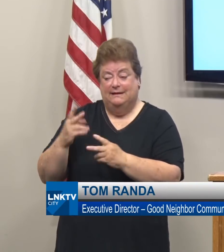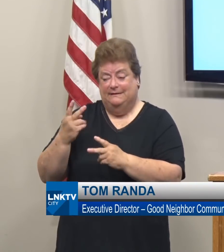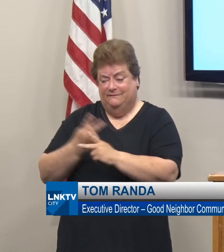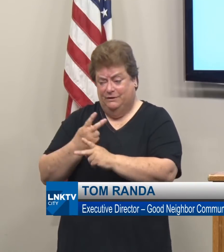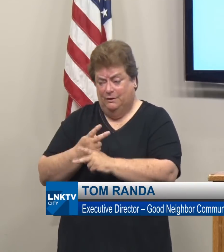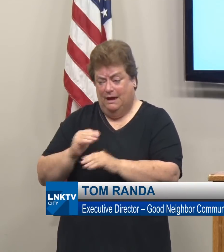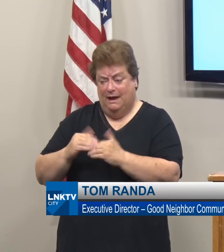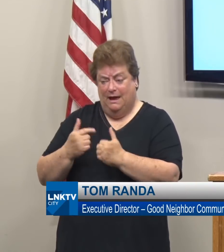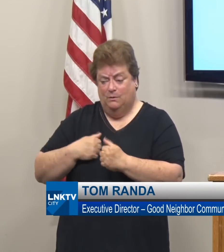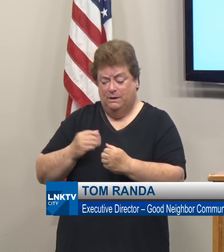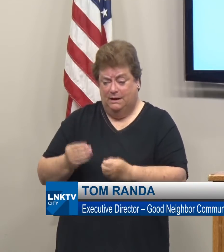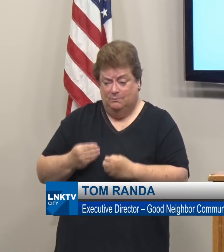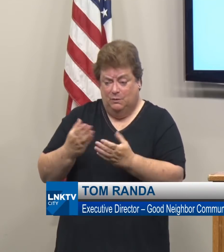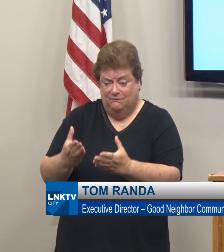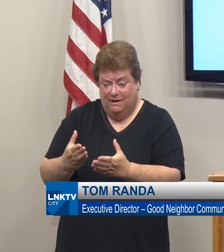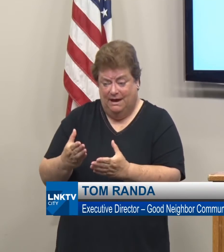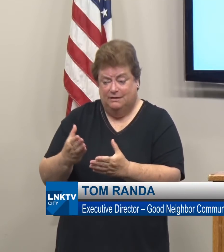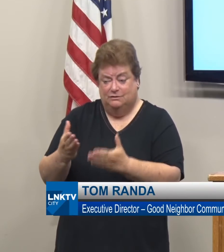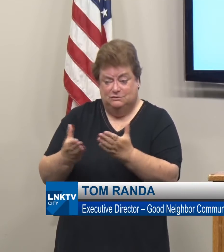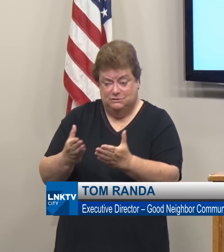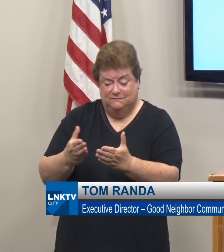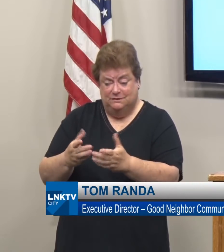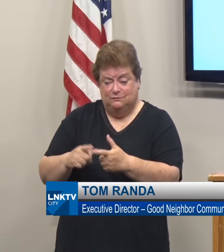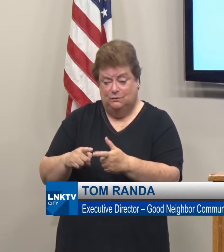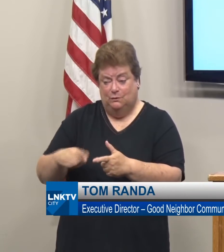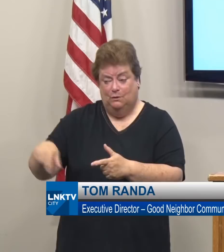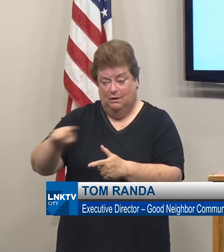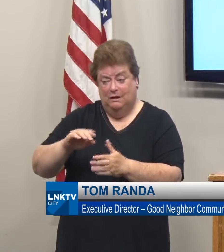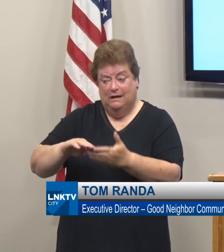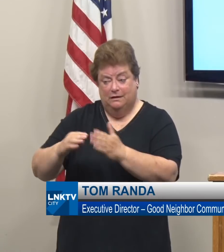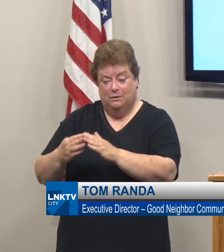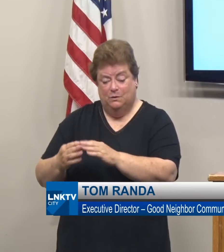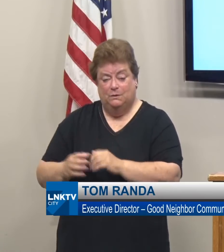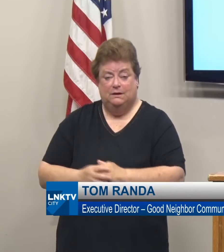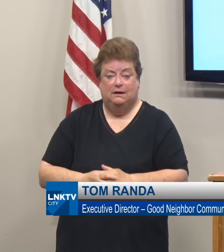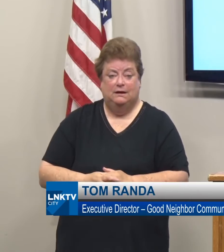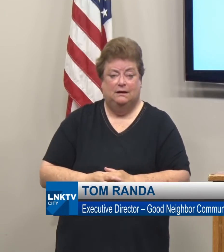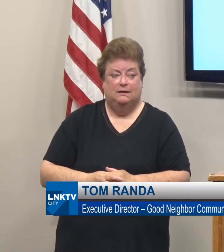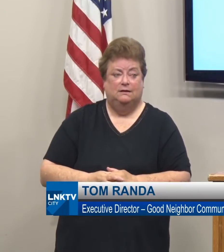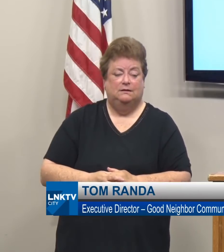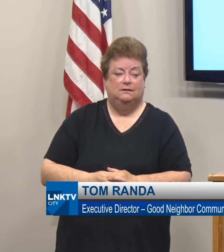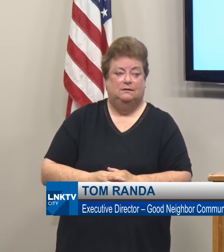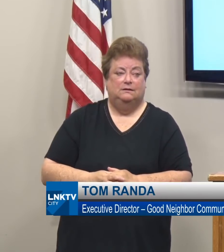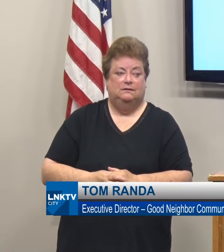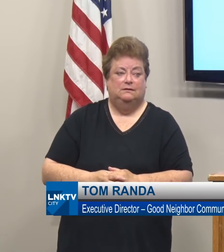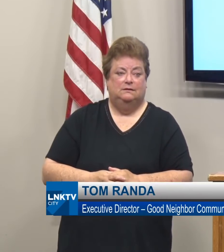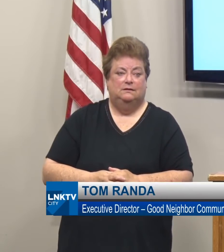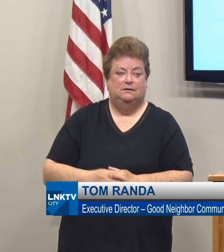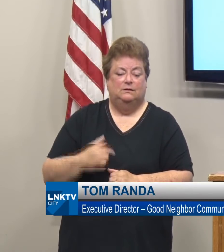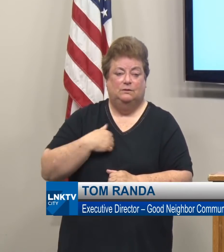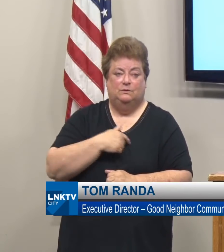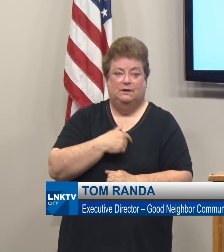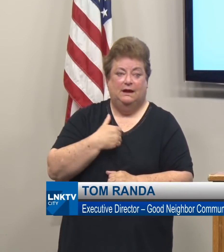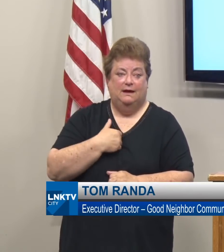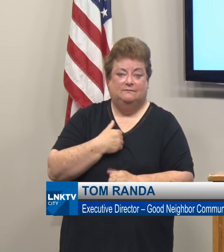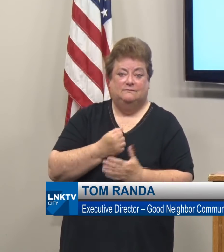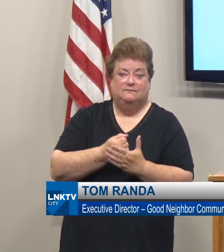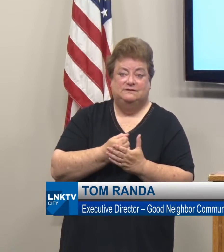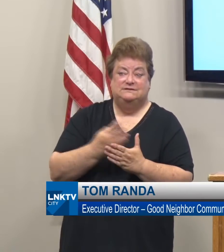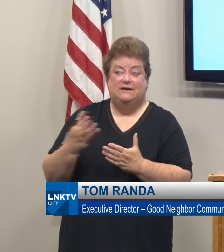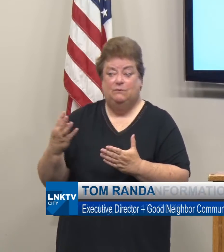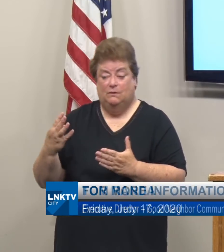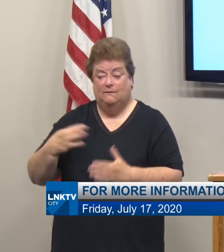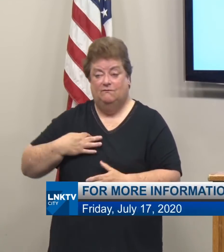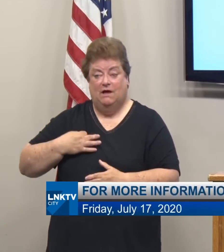services to those in the community that need our help. And we have several